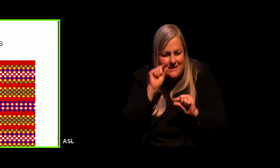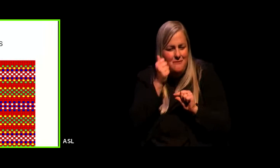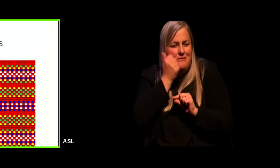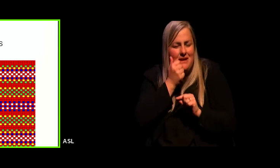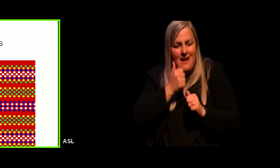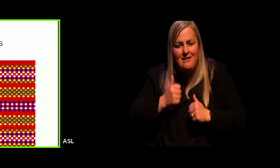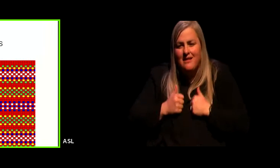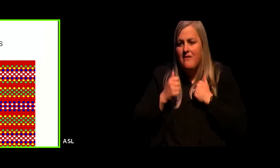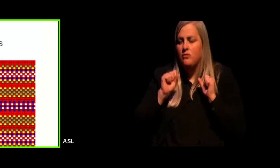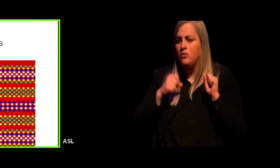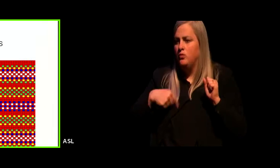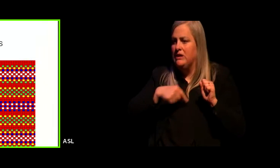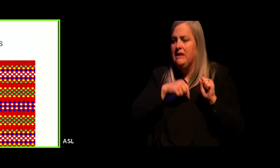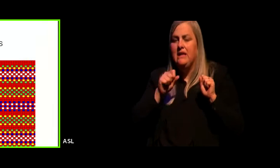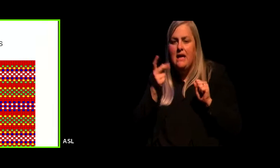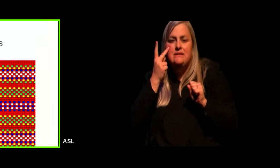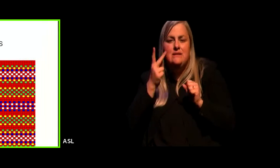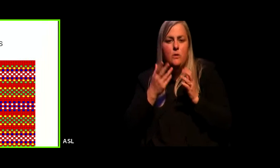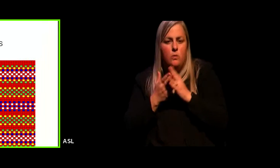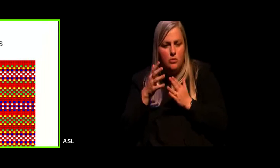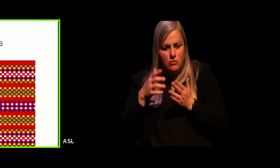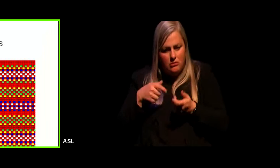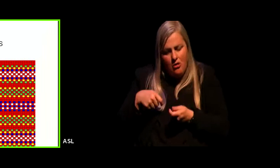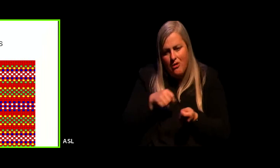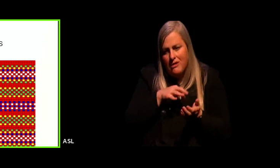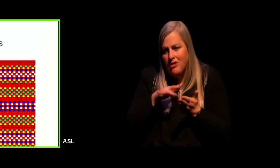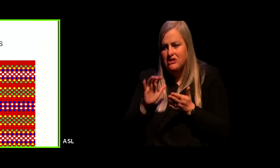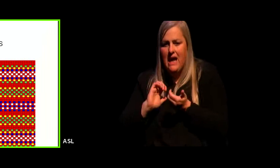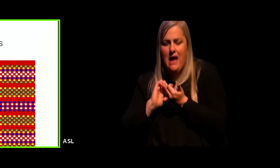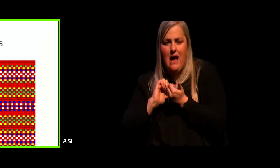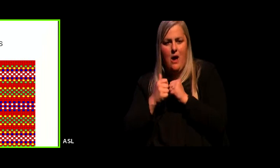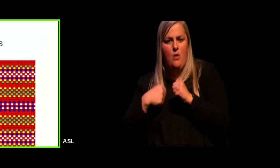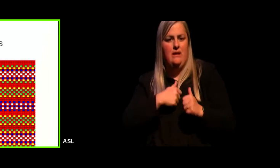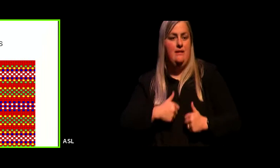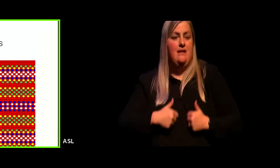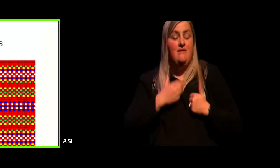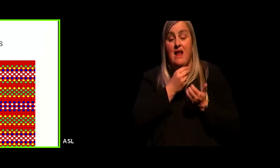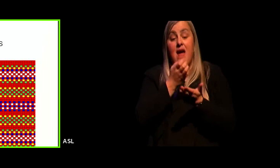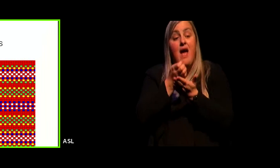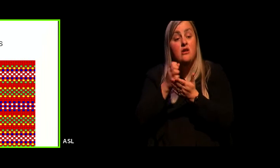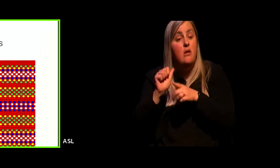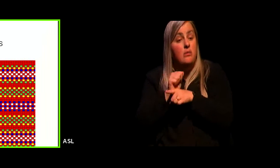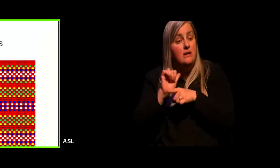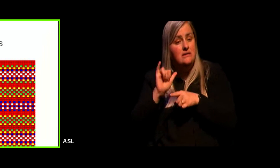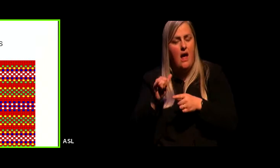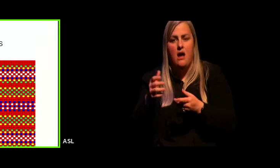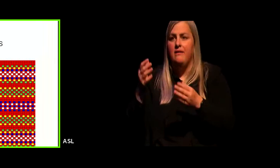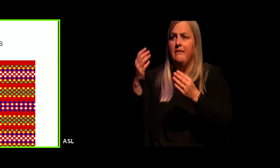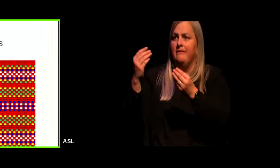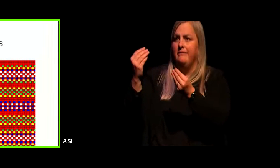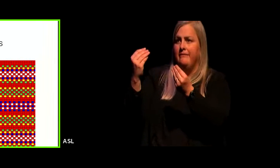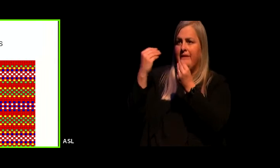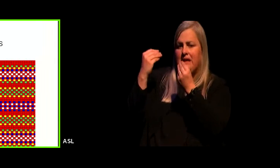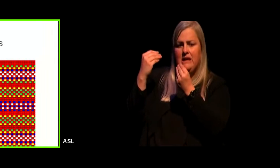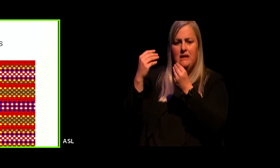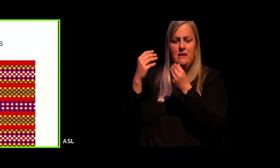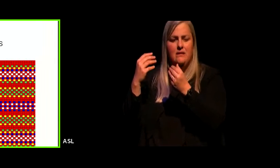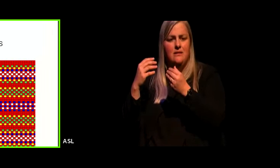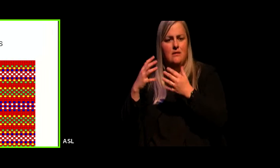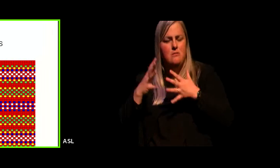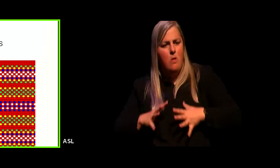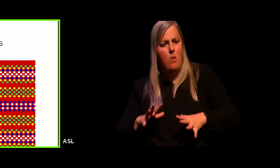little minutiae of how we lived. And then the economic practices that we had that fed us and clothed us and connected